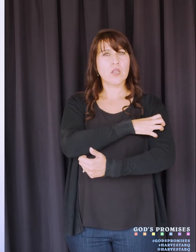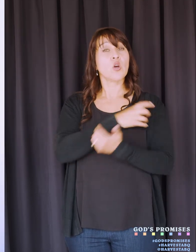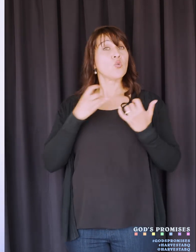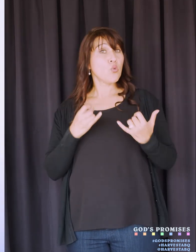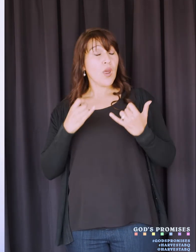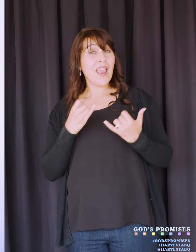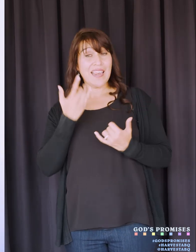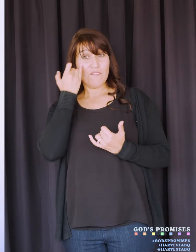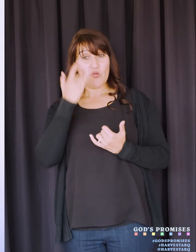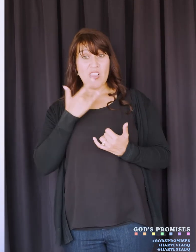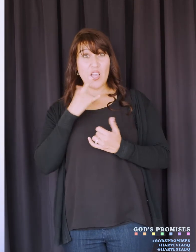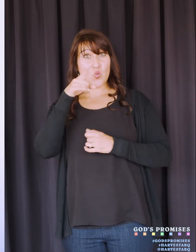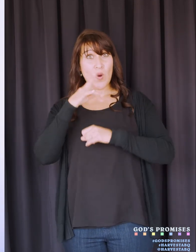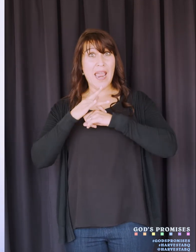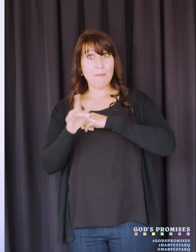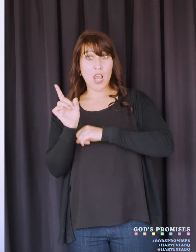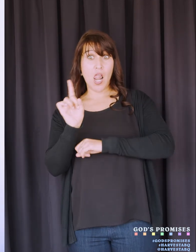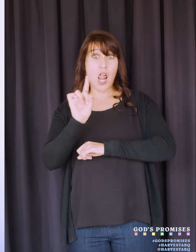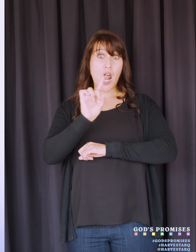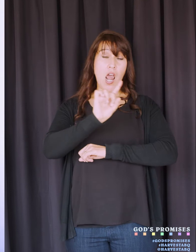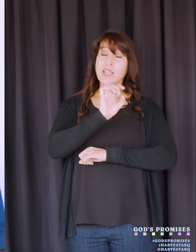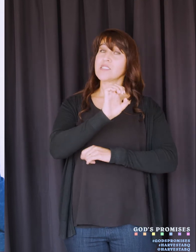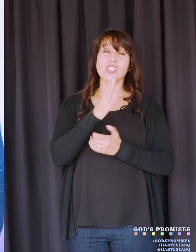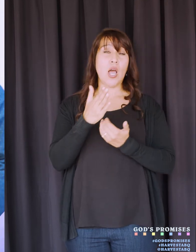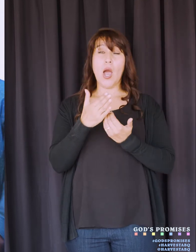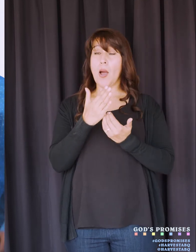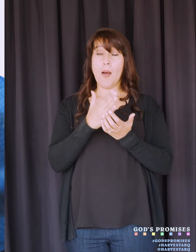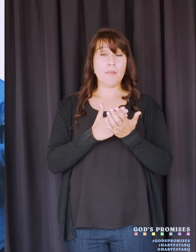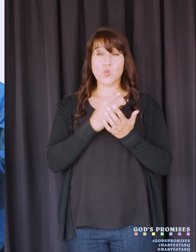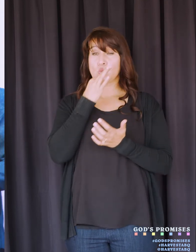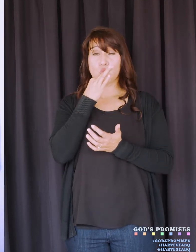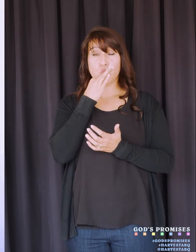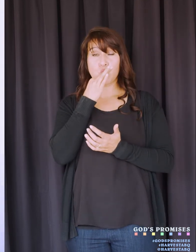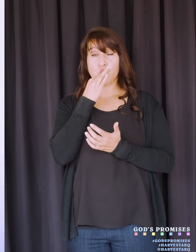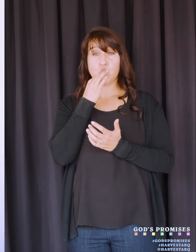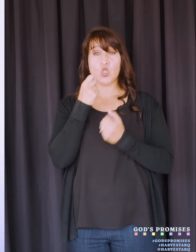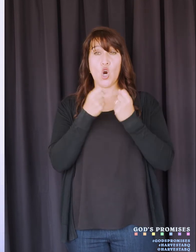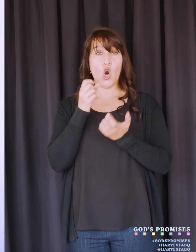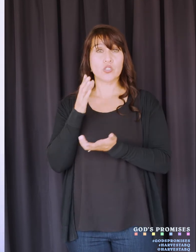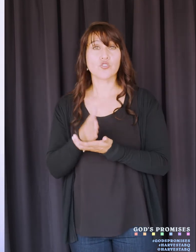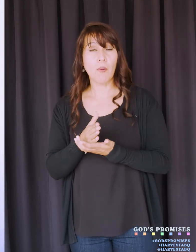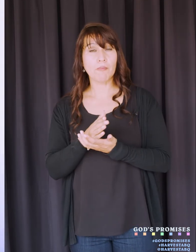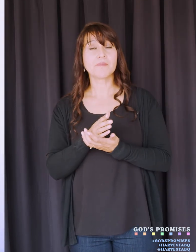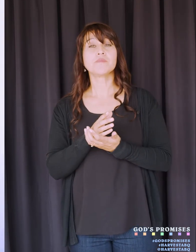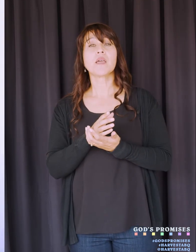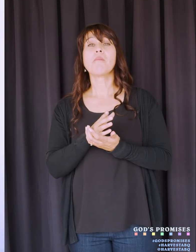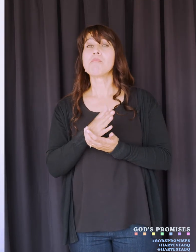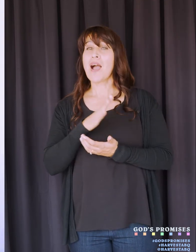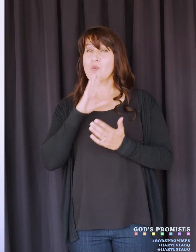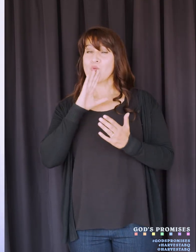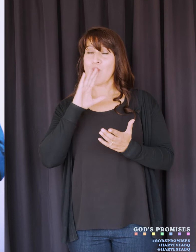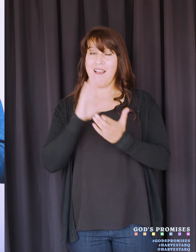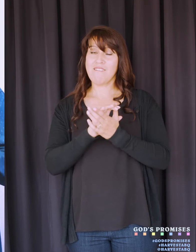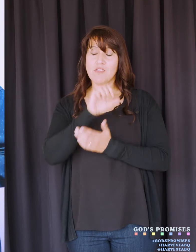are running on empty, some of you, you're just on fumes. My wife loves to see